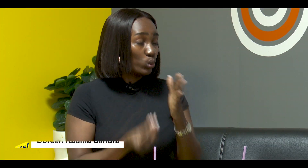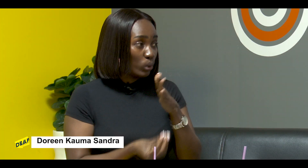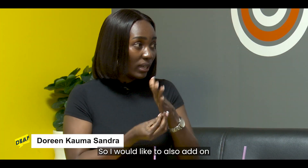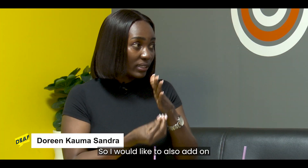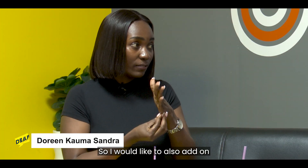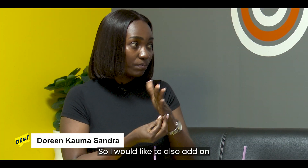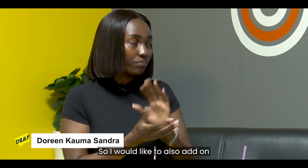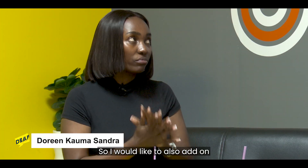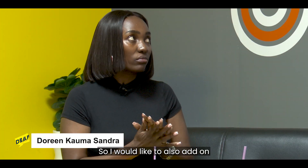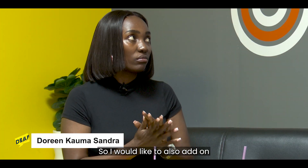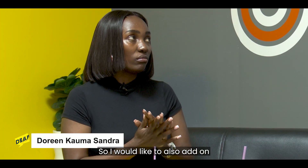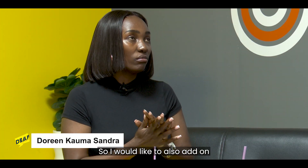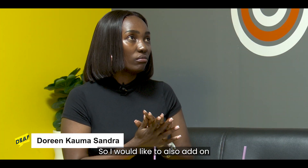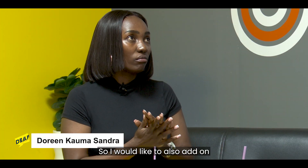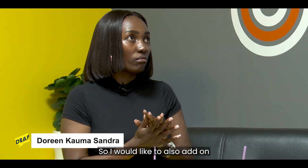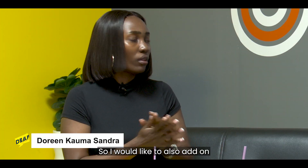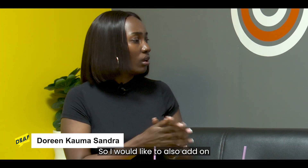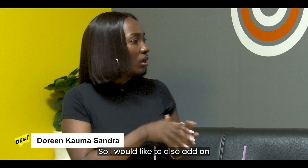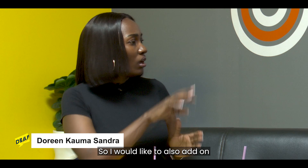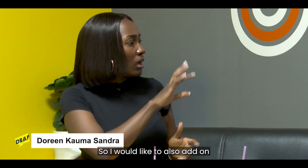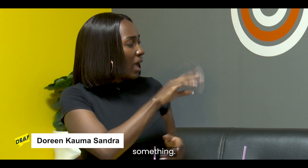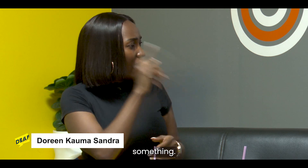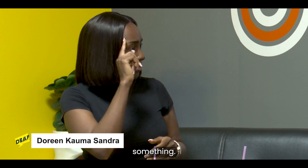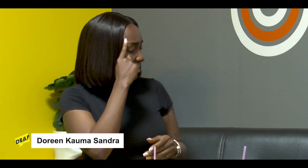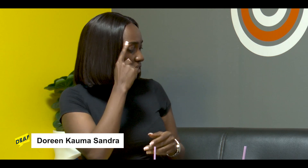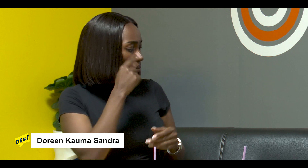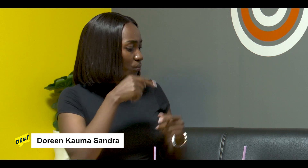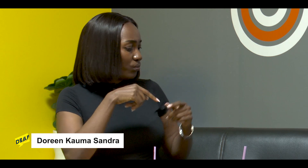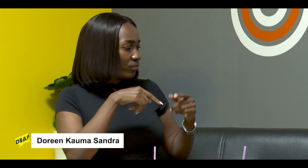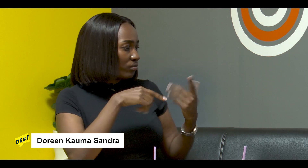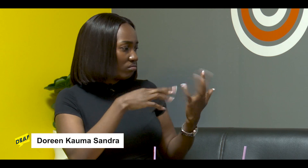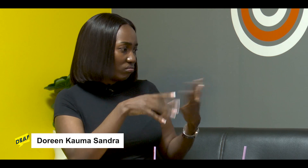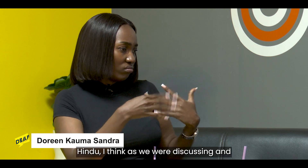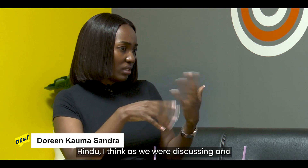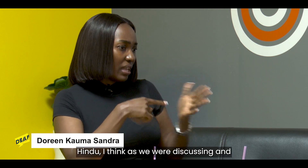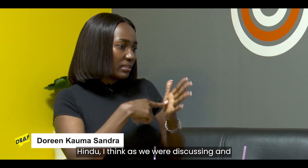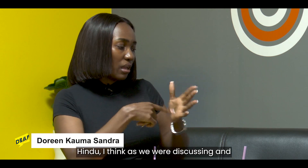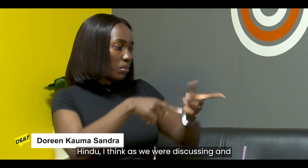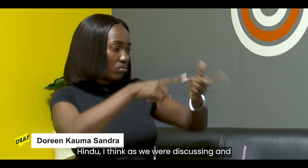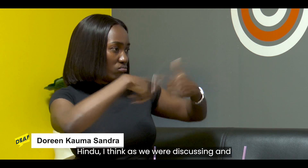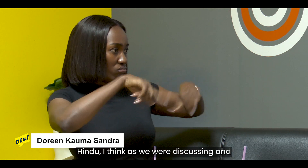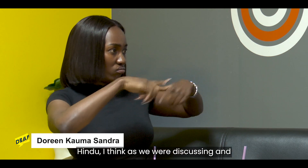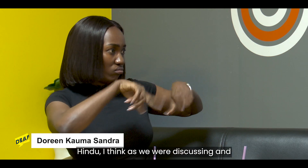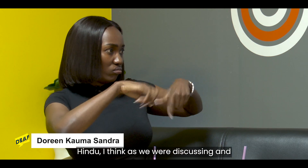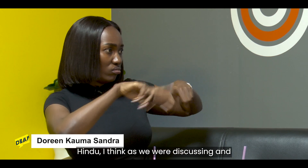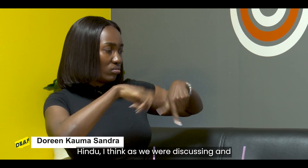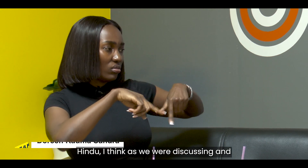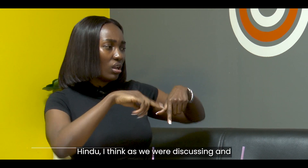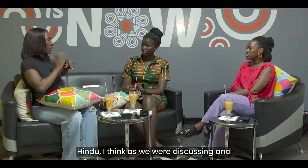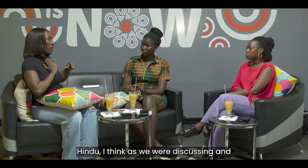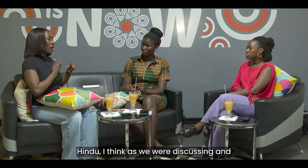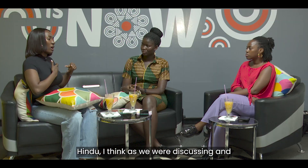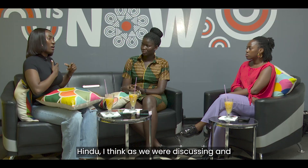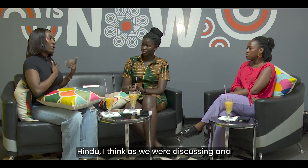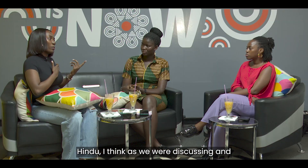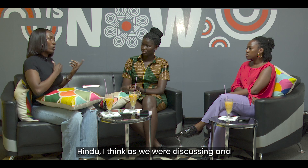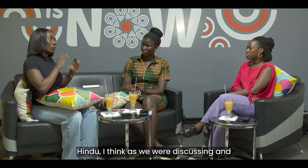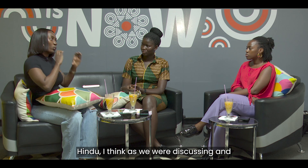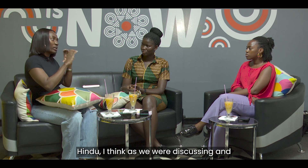So I would like to also add on something. Hindu, I think as we were